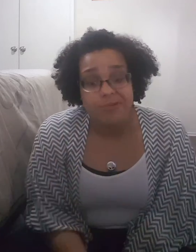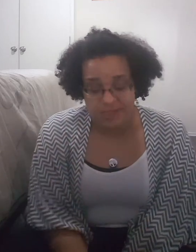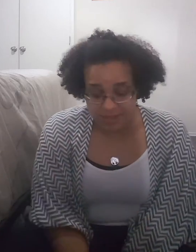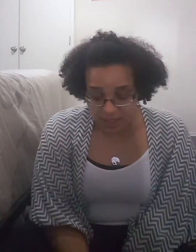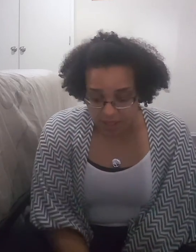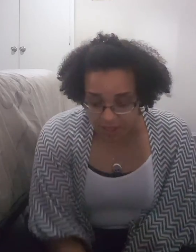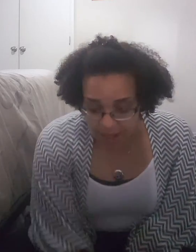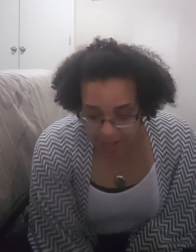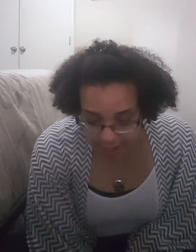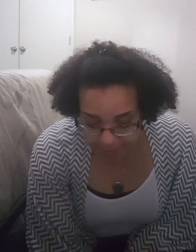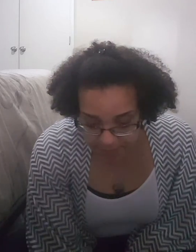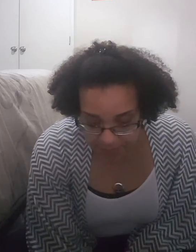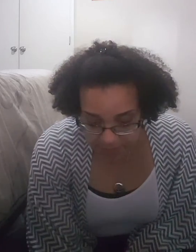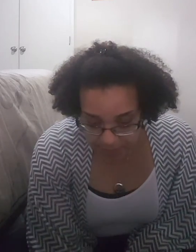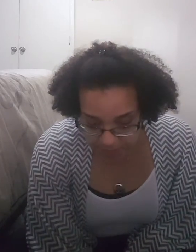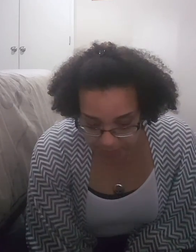options. I'm